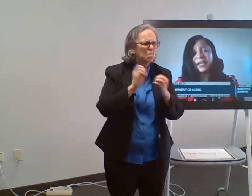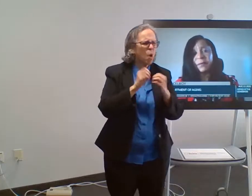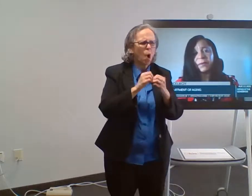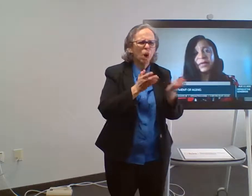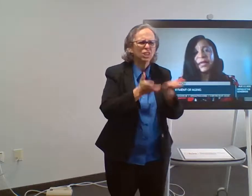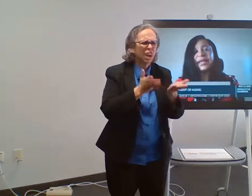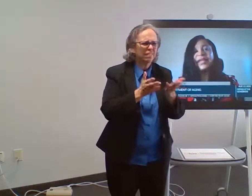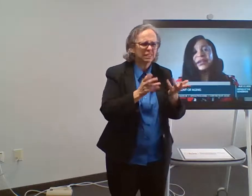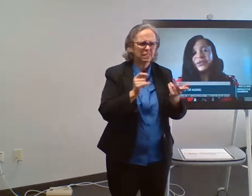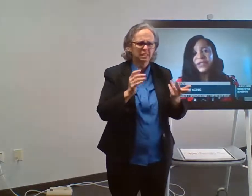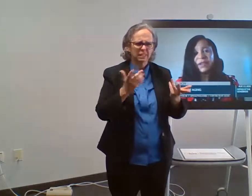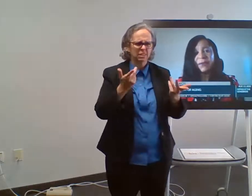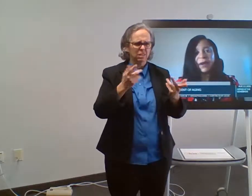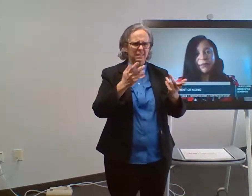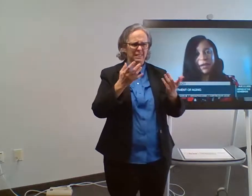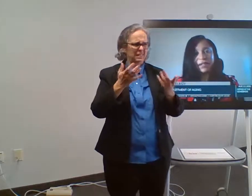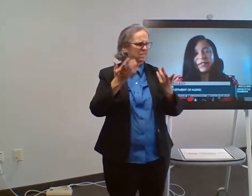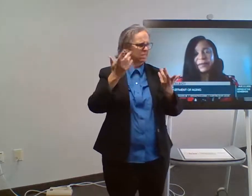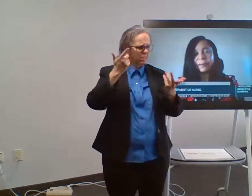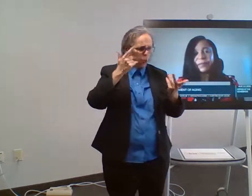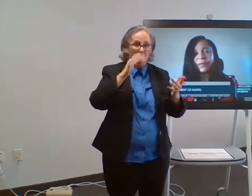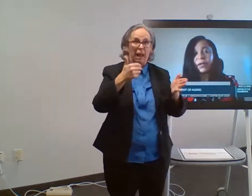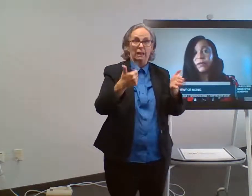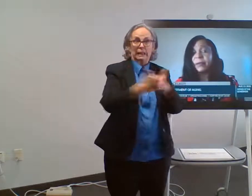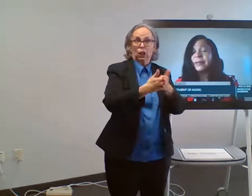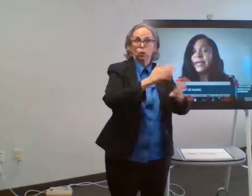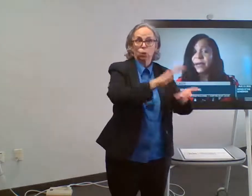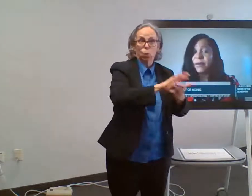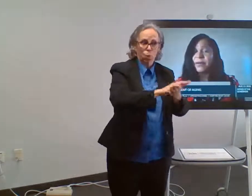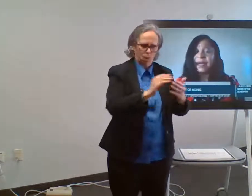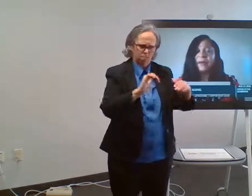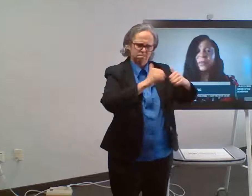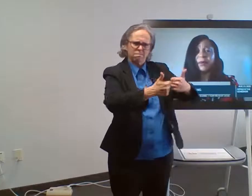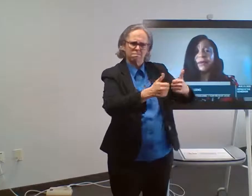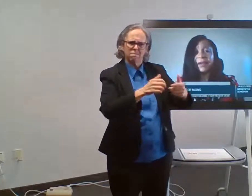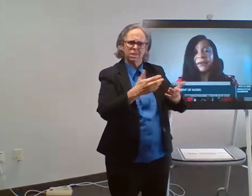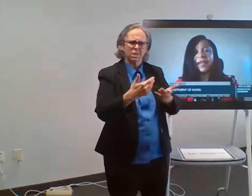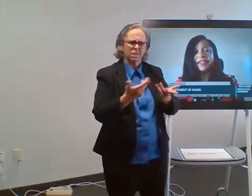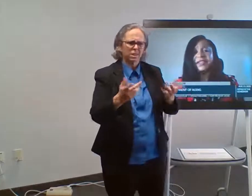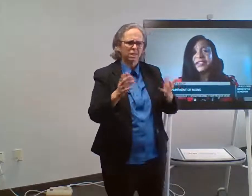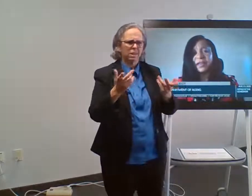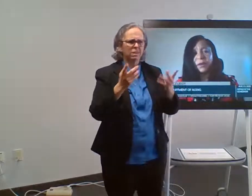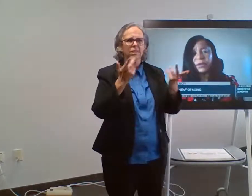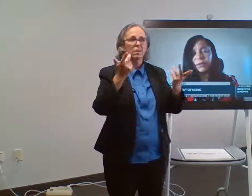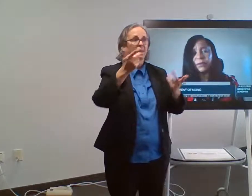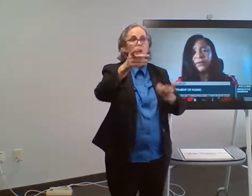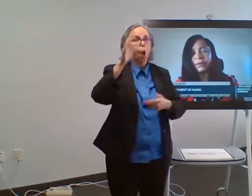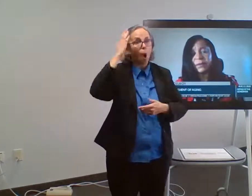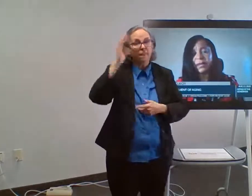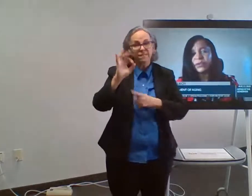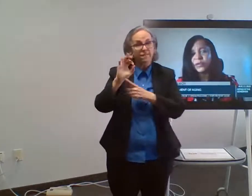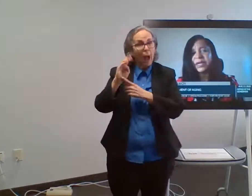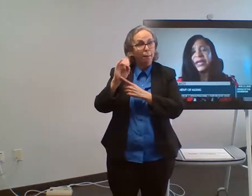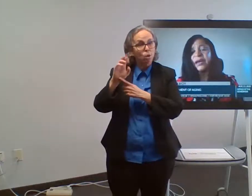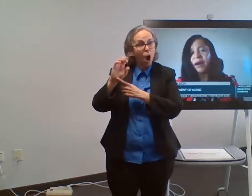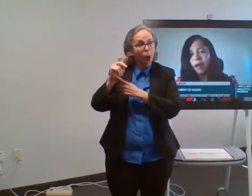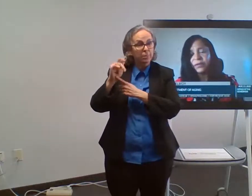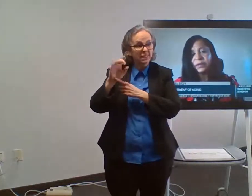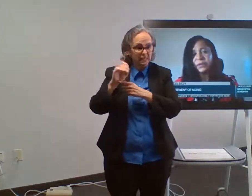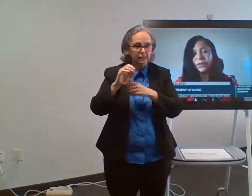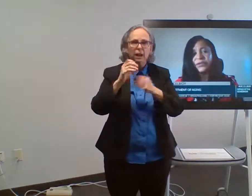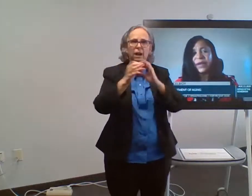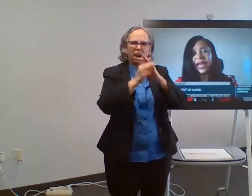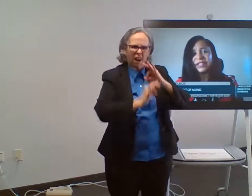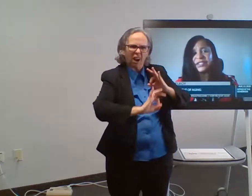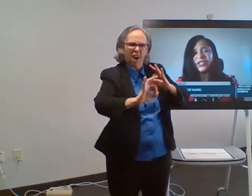fiber optic cables in interstate right-of-ways. For public health, the Ohio Department of Health has its State Health Improvement Plan, which we